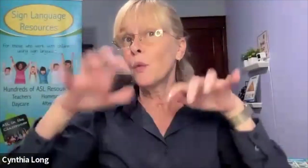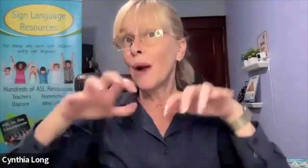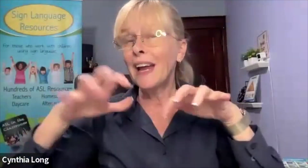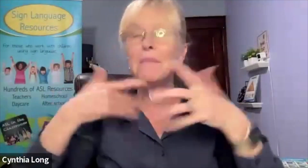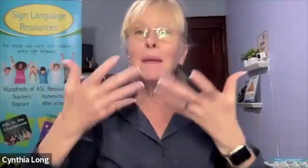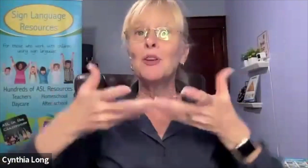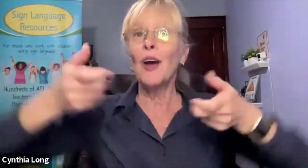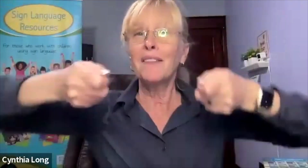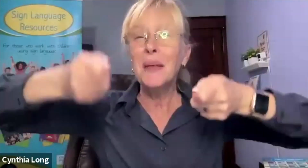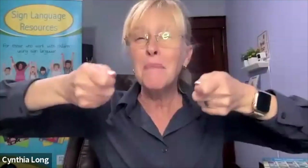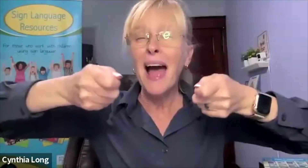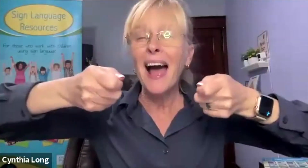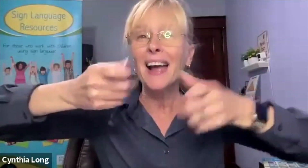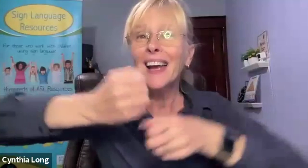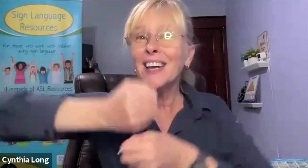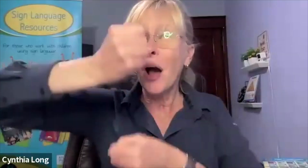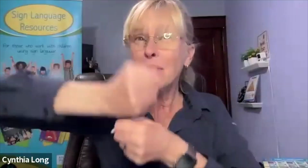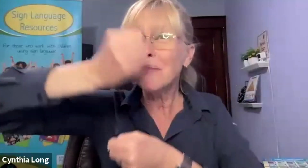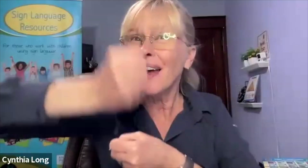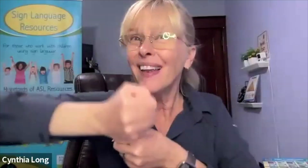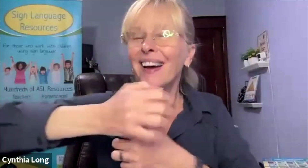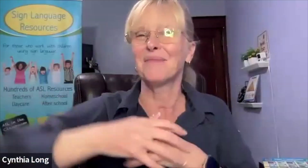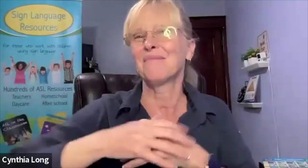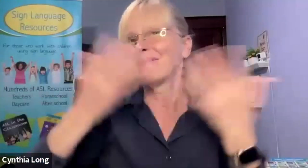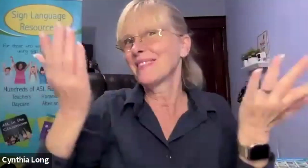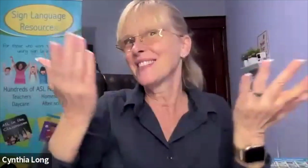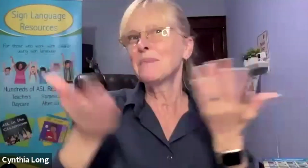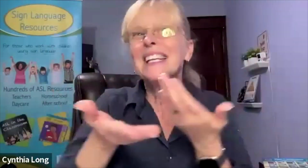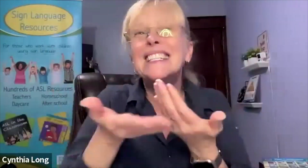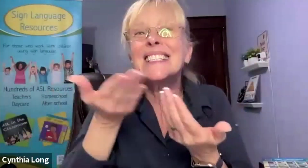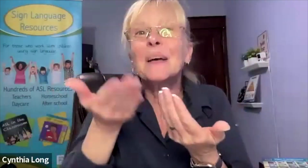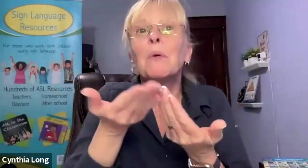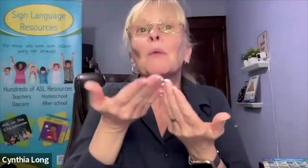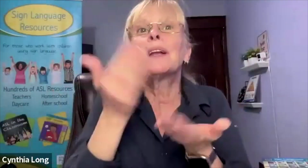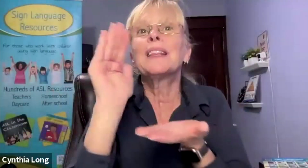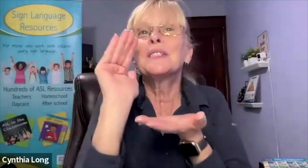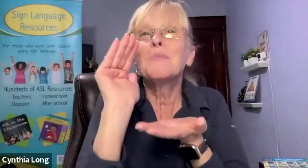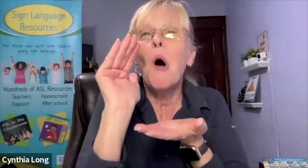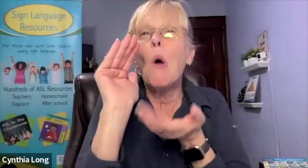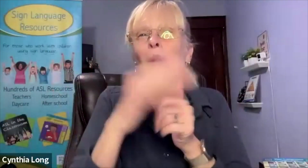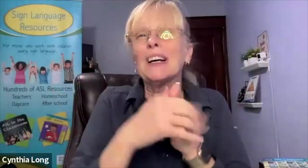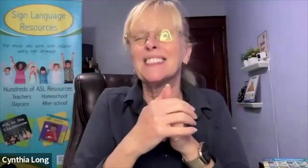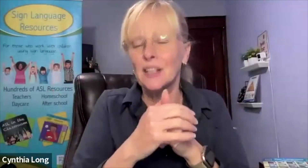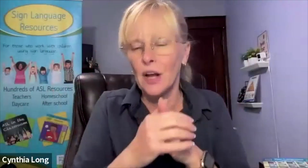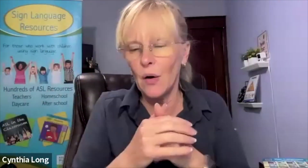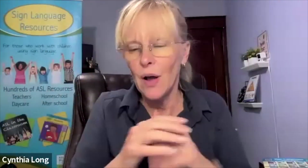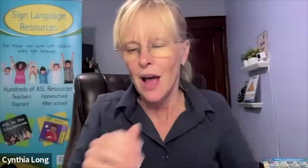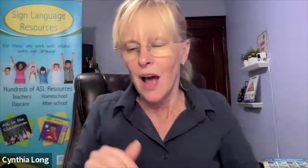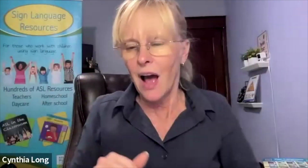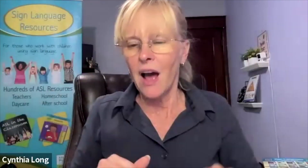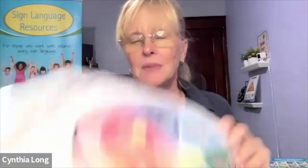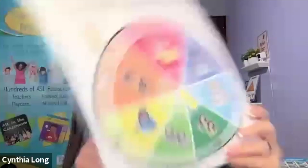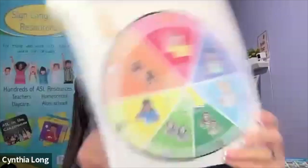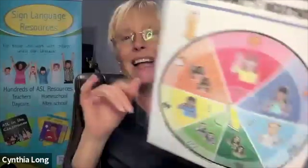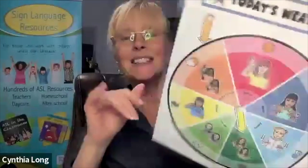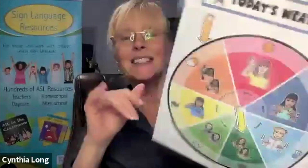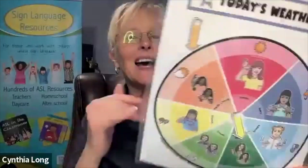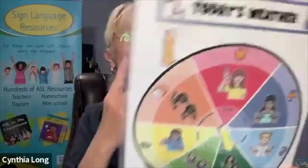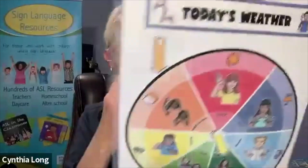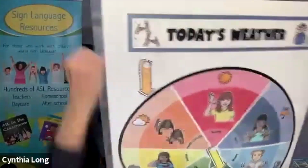rain? Maybe you have in the bag an umbrella, something simple, one of the small ones, you know. So that's kind of one